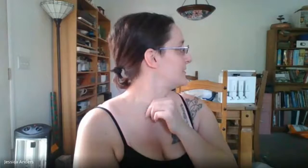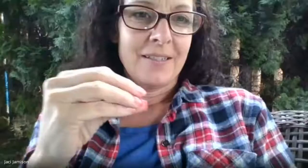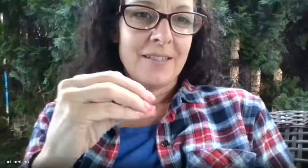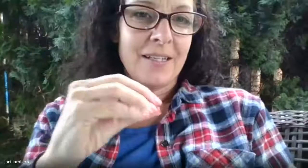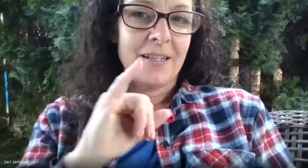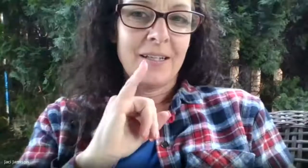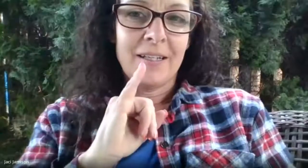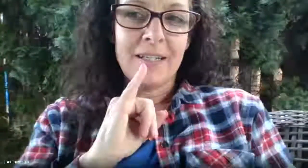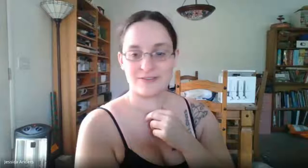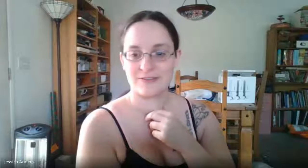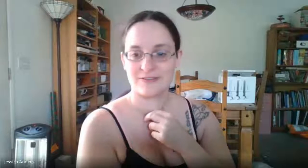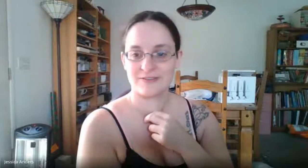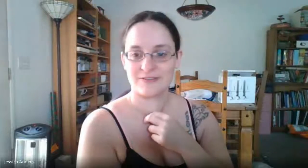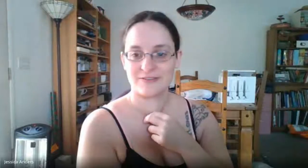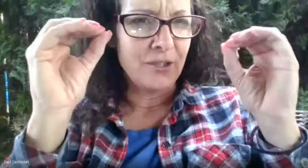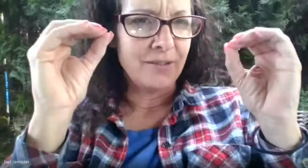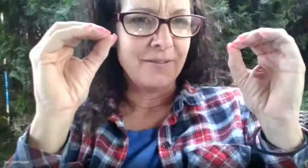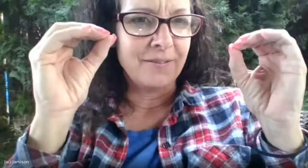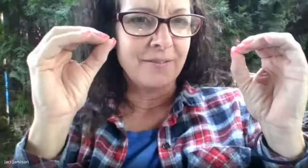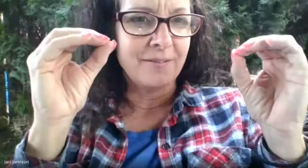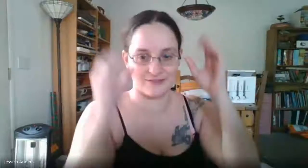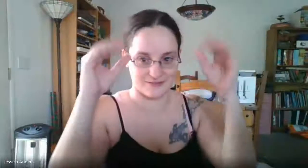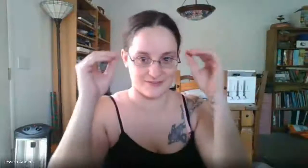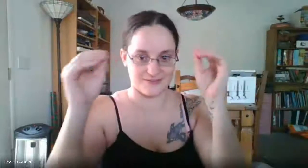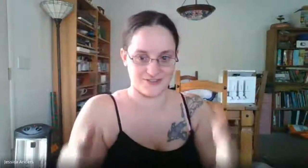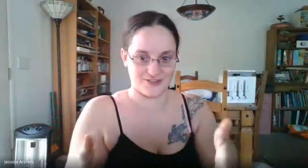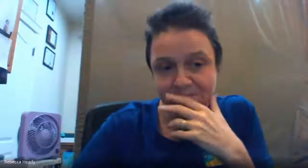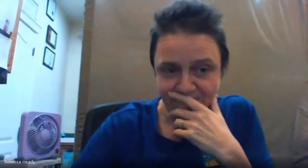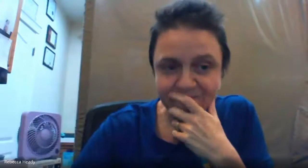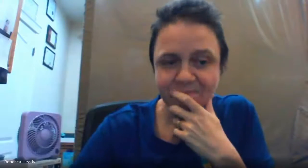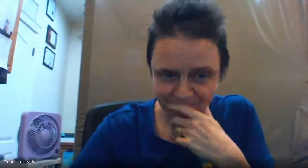And I teach. You teach? Teach